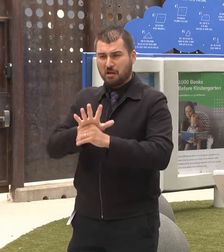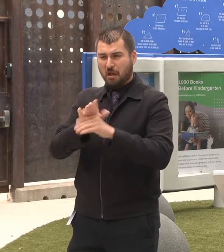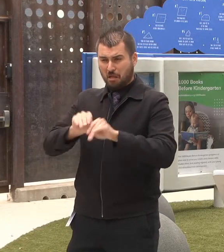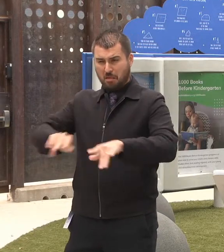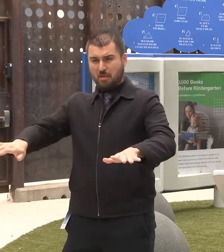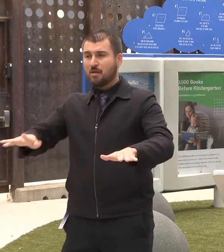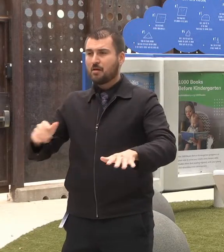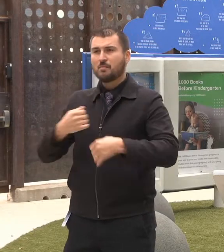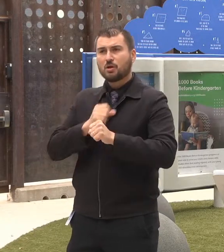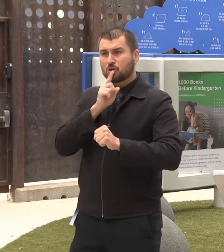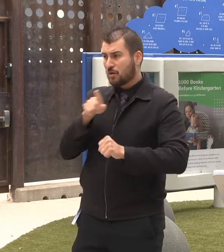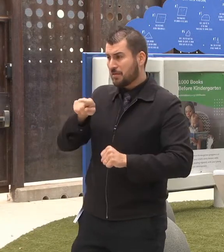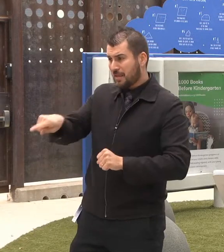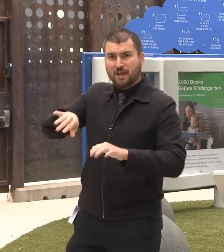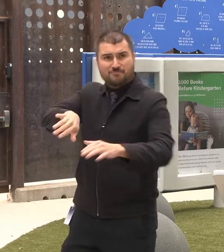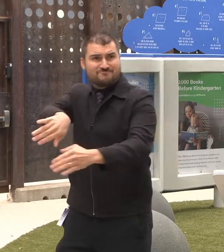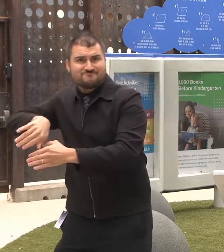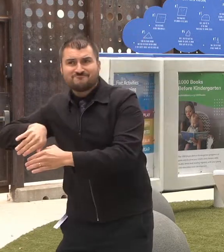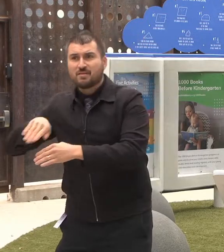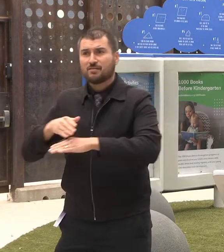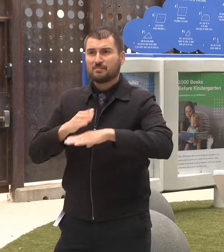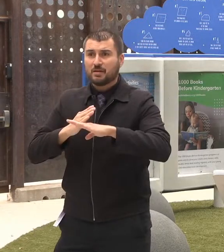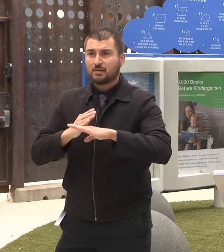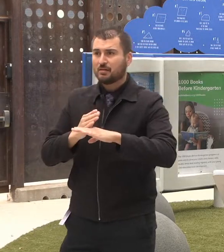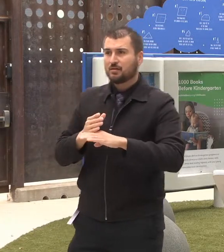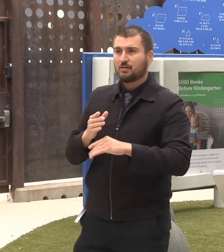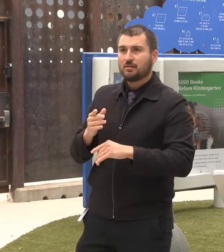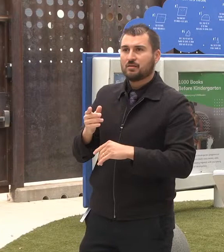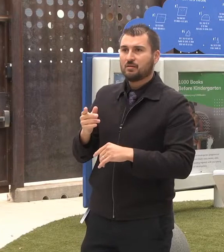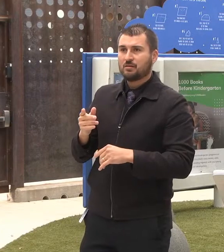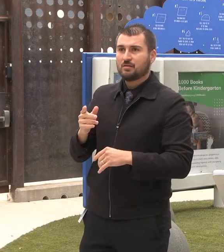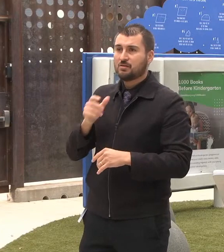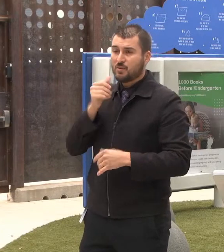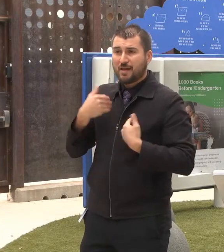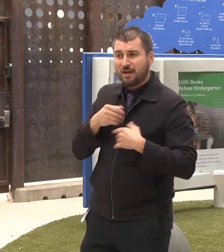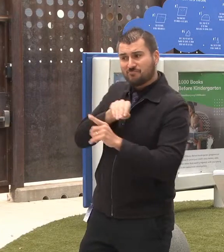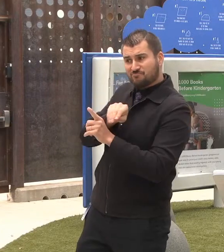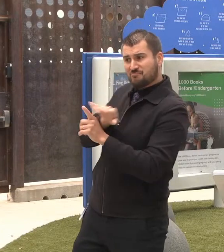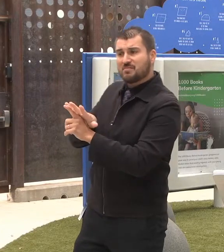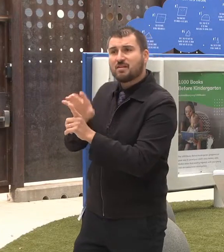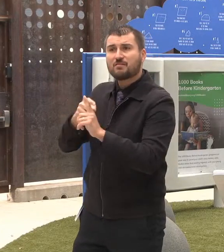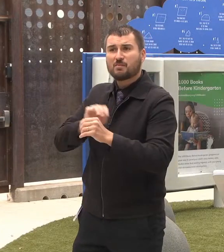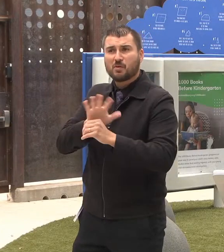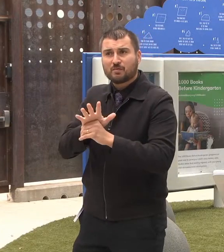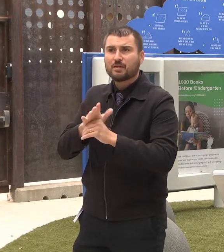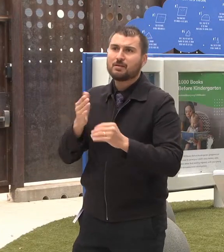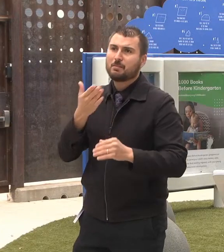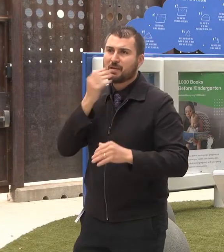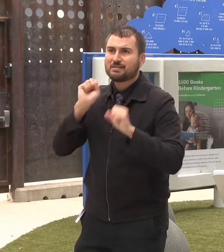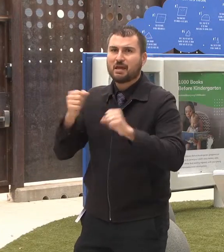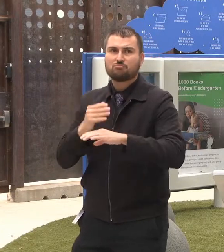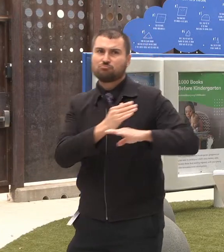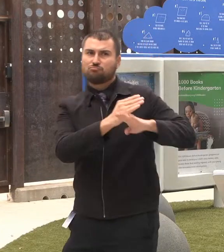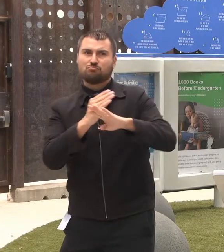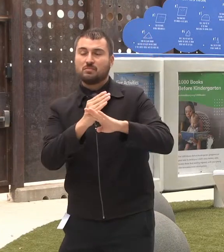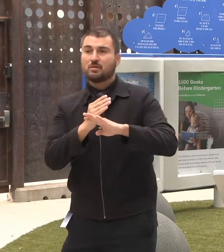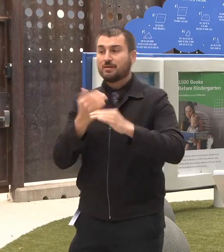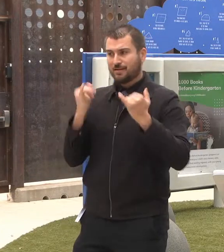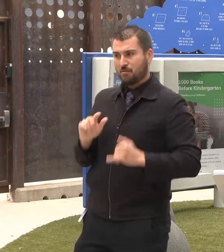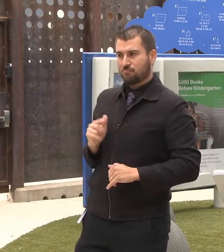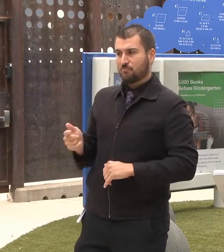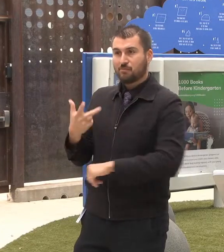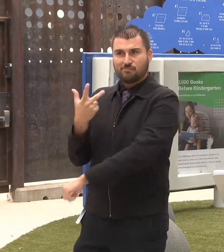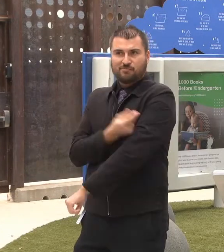that they are protected and don't have access or exposure to COVID as best that we can. So having them vaccinated is going to